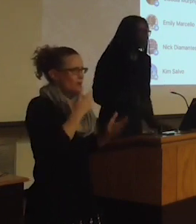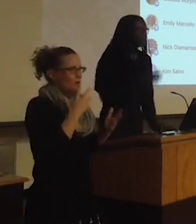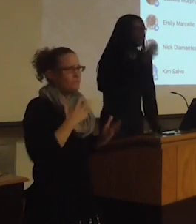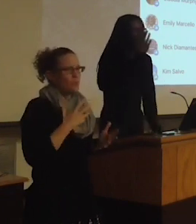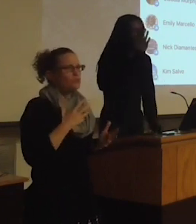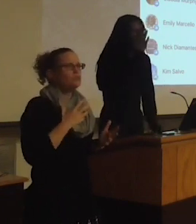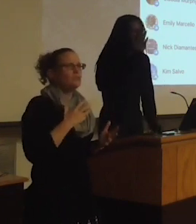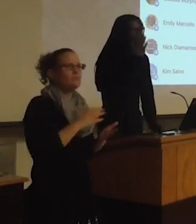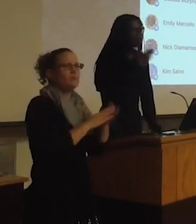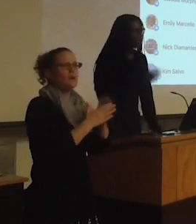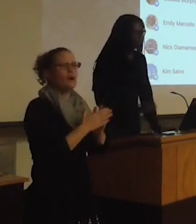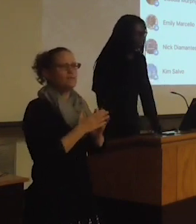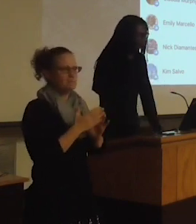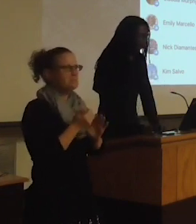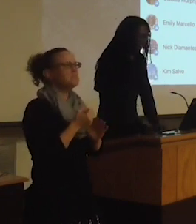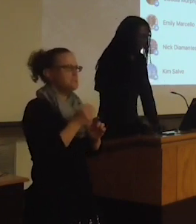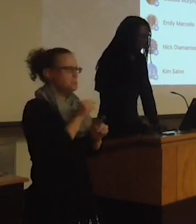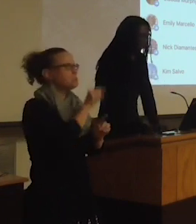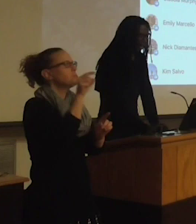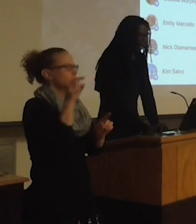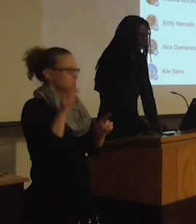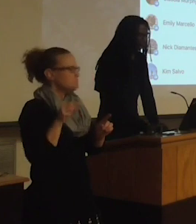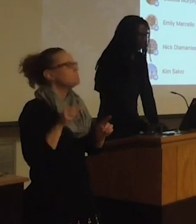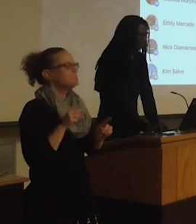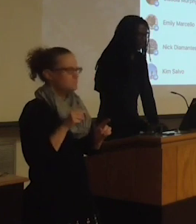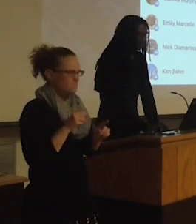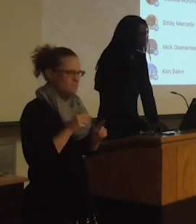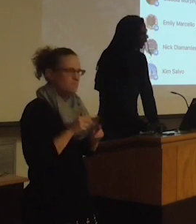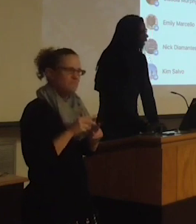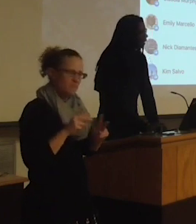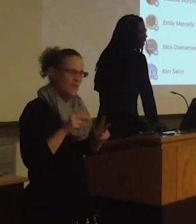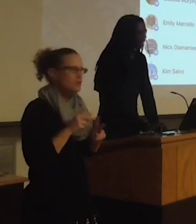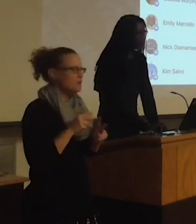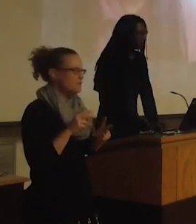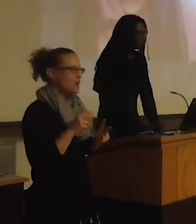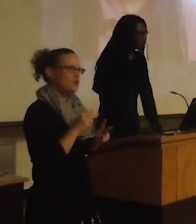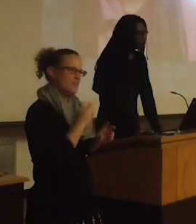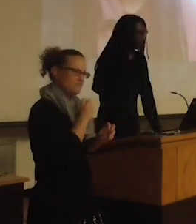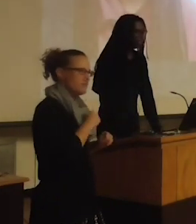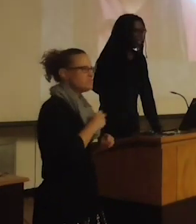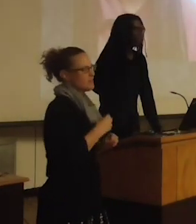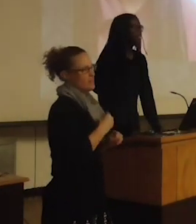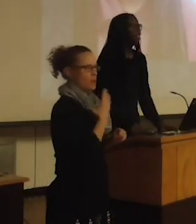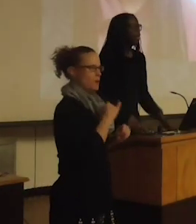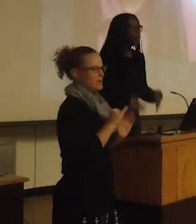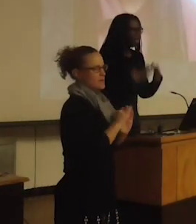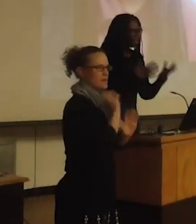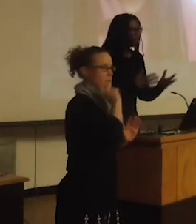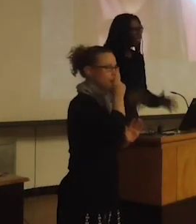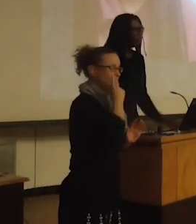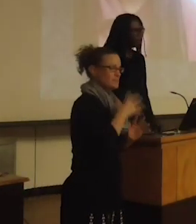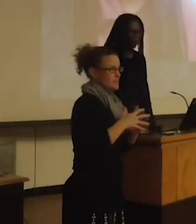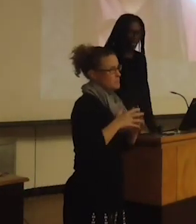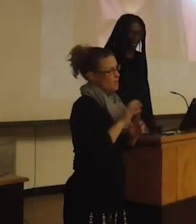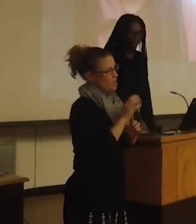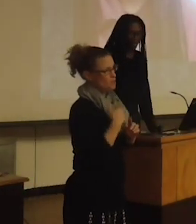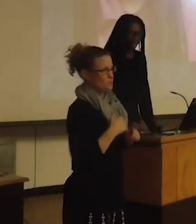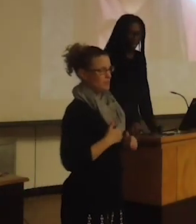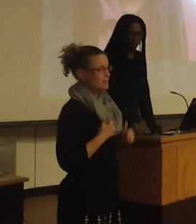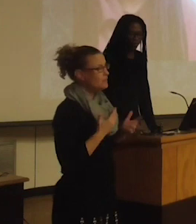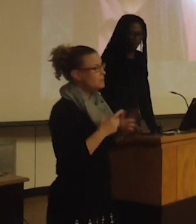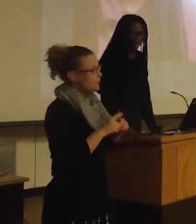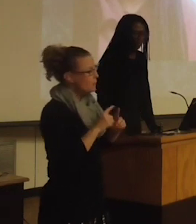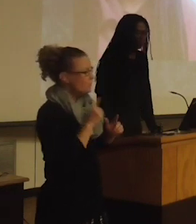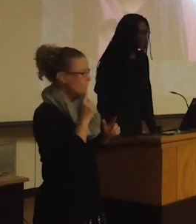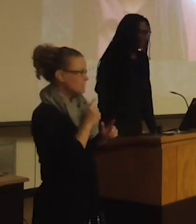become very invested in aspects of white identity in this, like, you know, in the American culture that we live in. But I just want to tell people as we